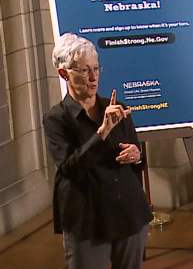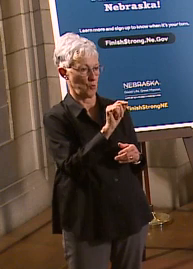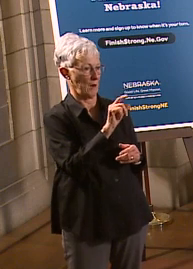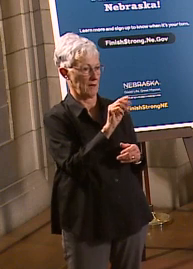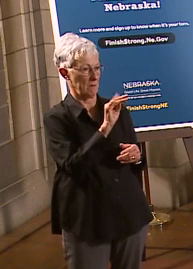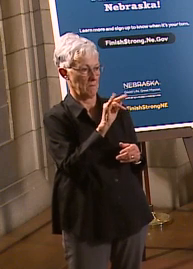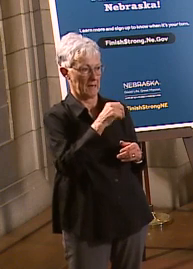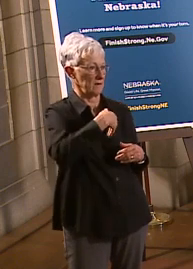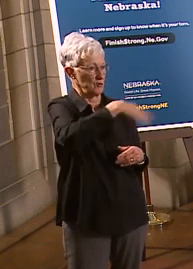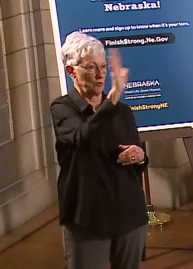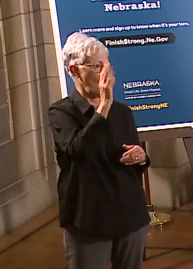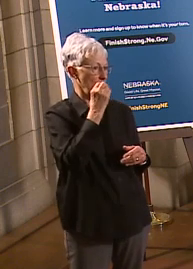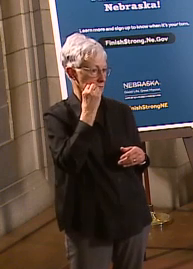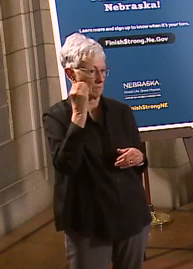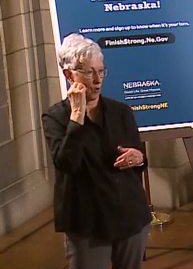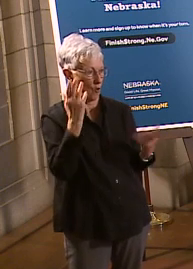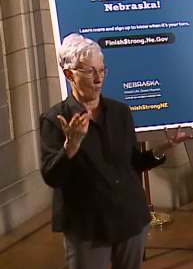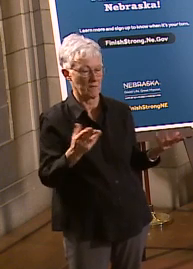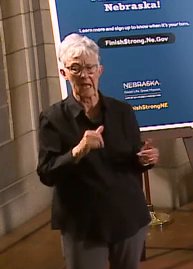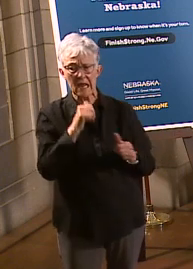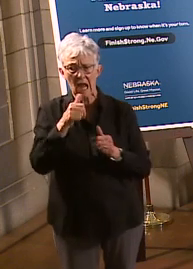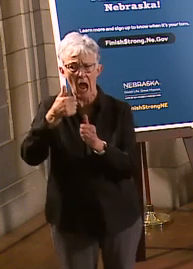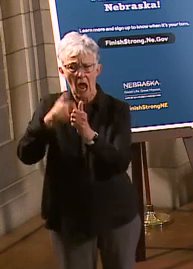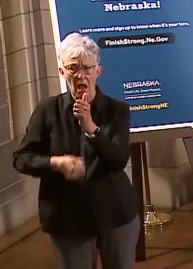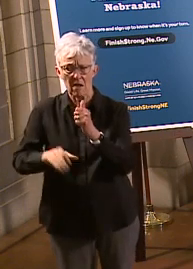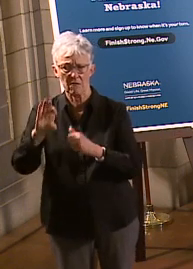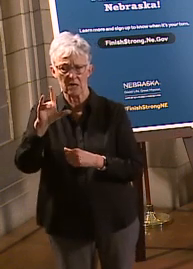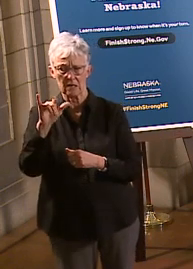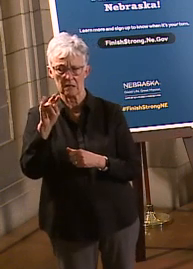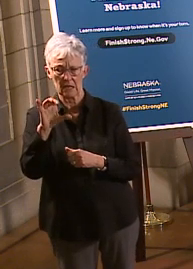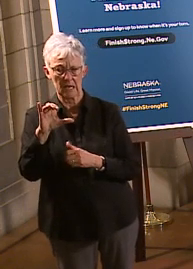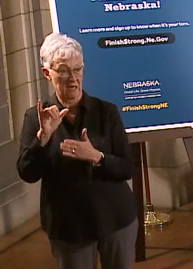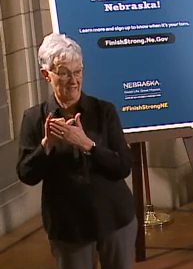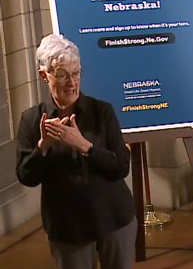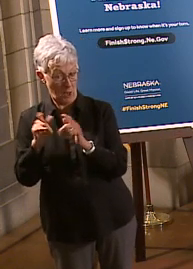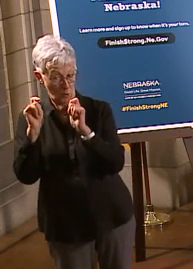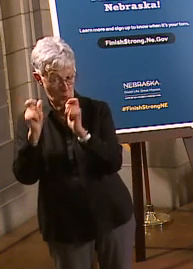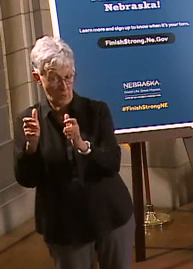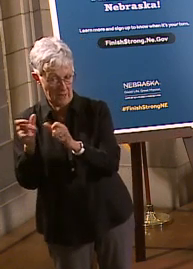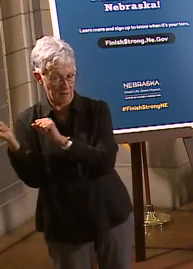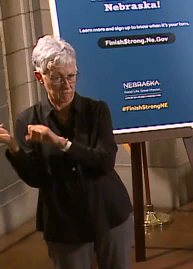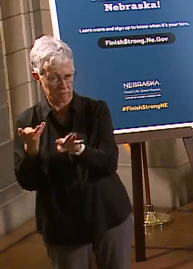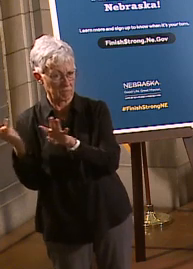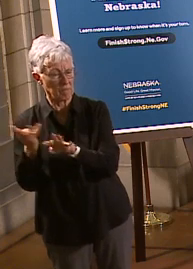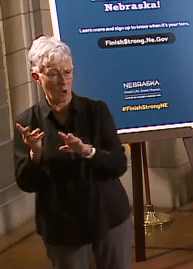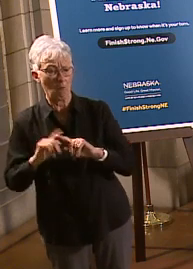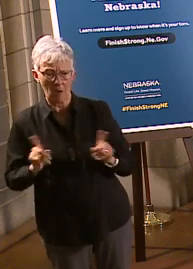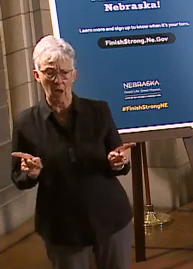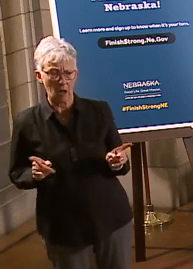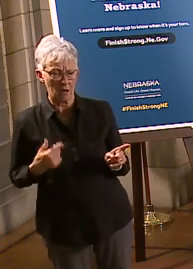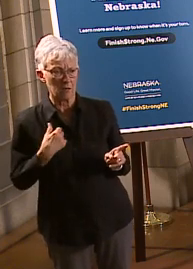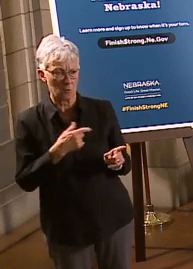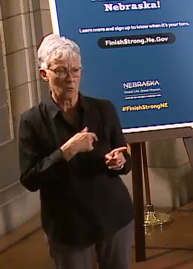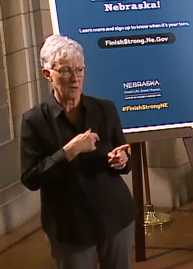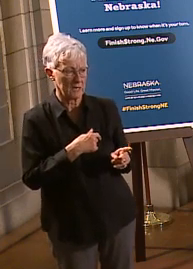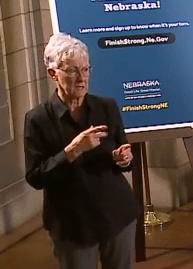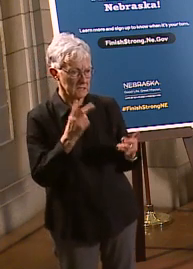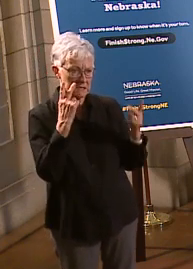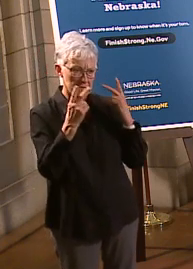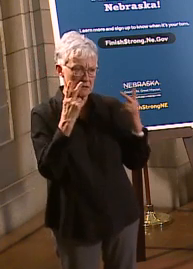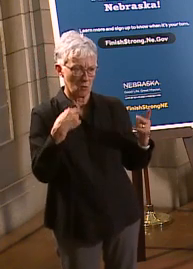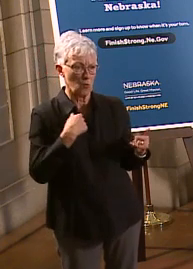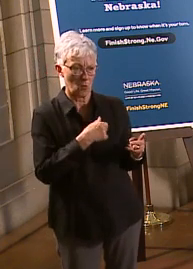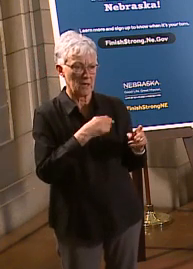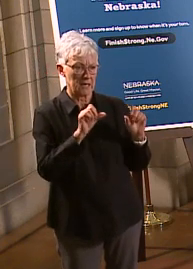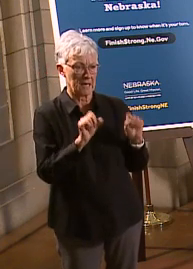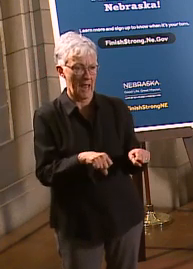walk through the line. Now, not every clinic is like that, and I don't want to say that they're all going to be exactly that fast, but we have seen that we've